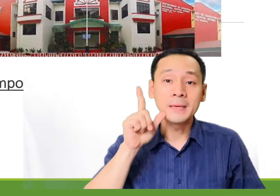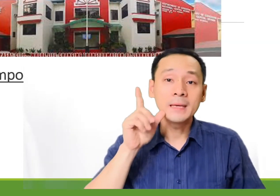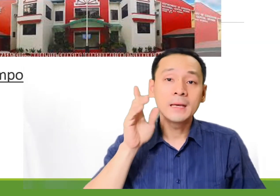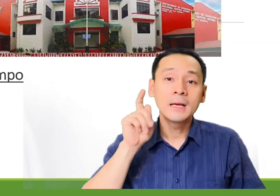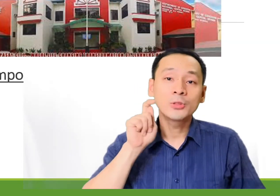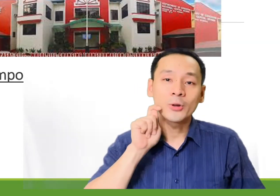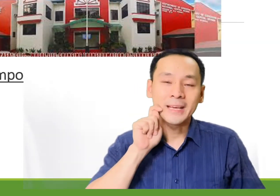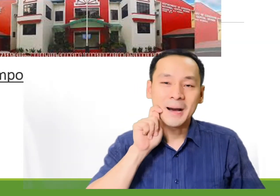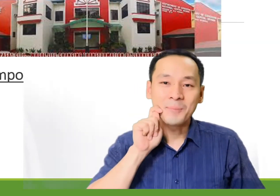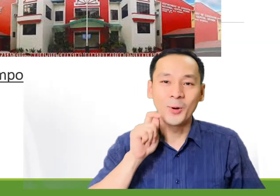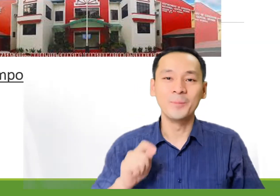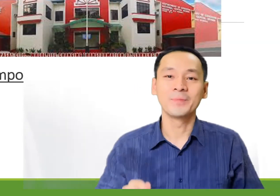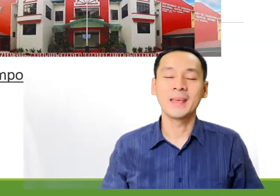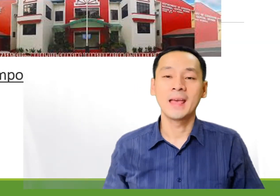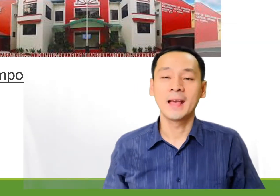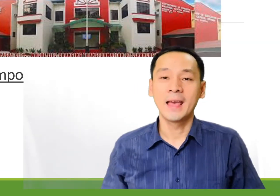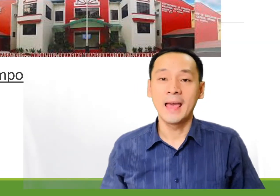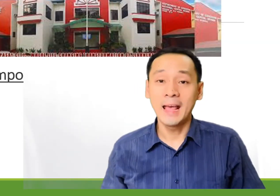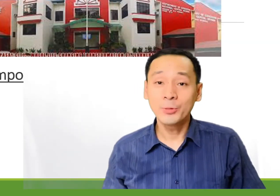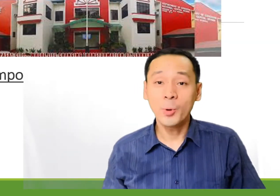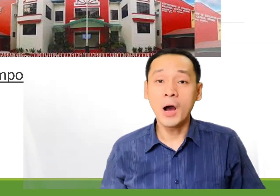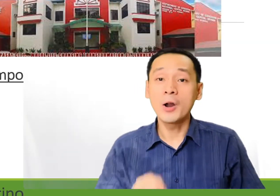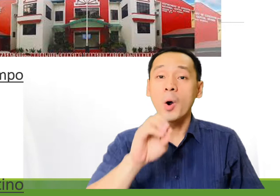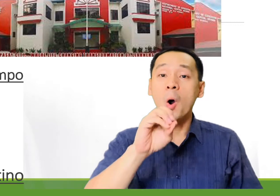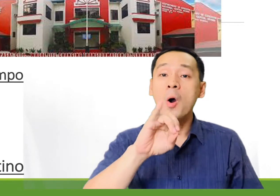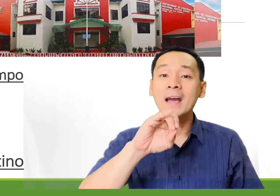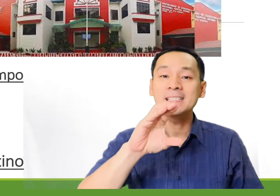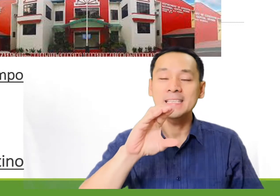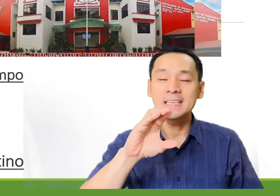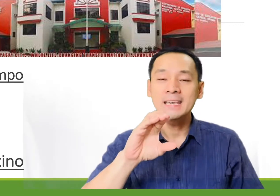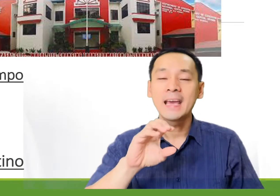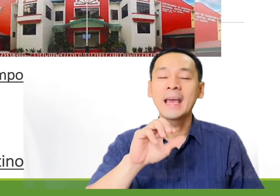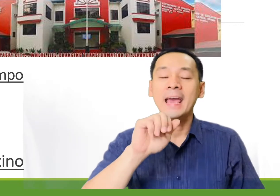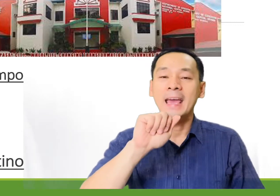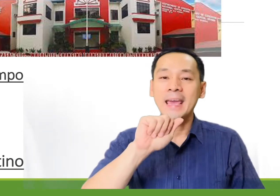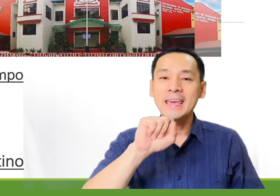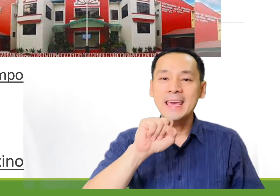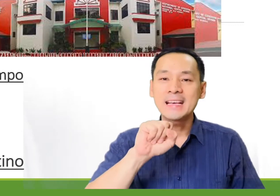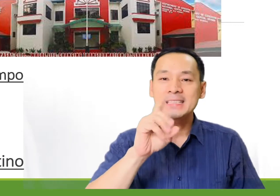Loretta B. Toricampo, and to our OIC,